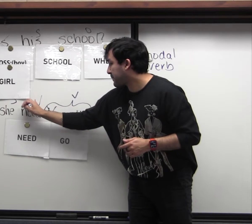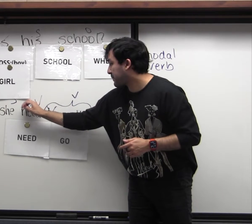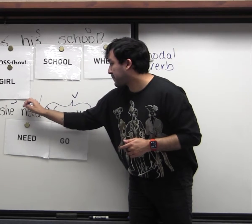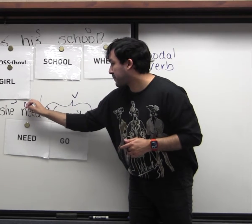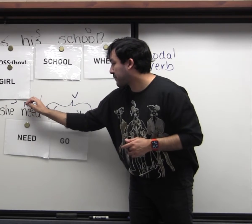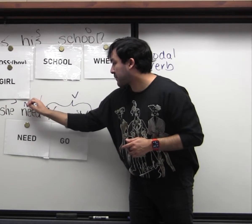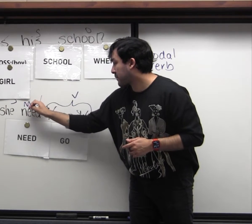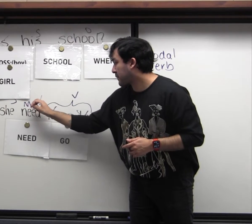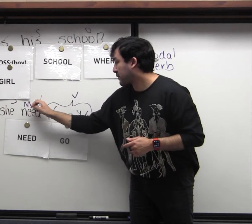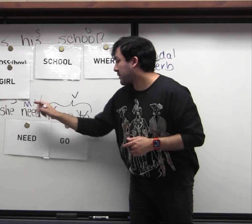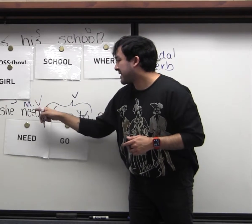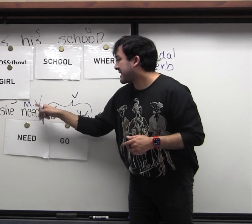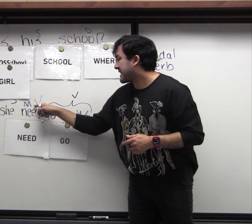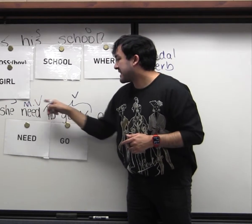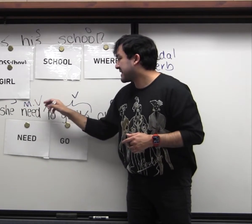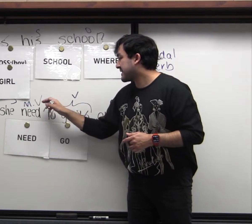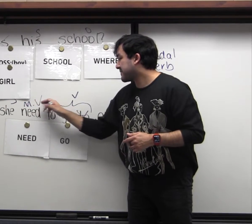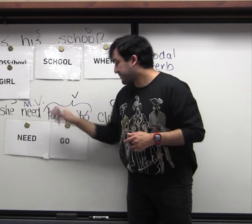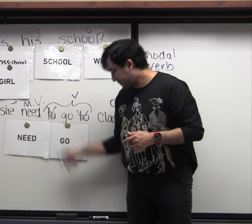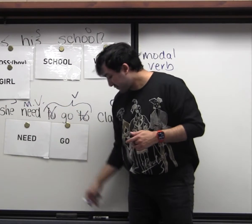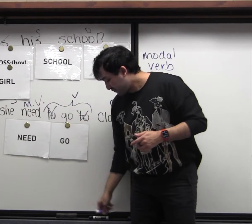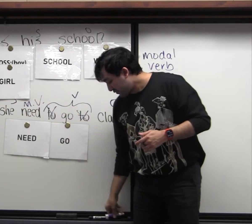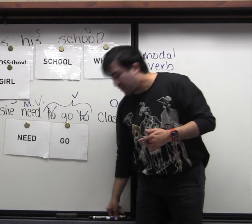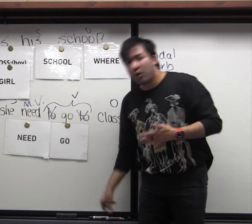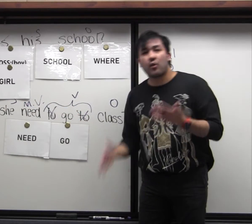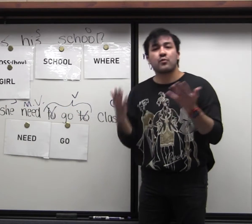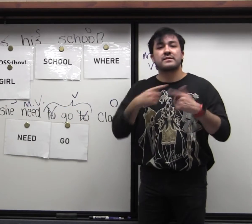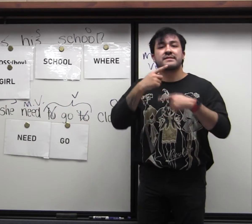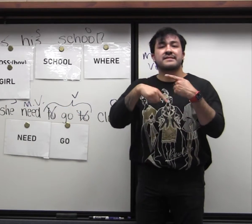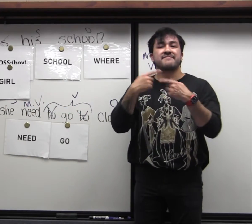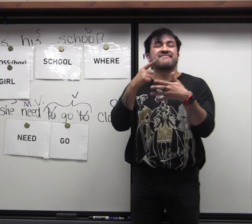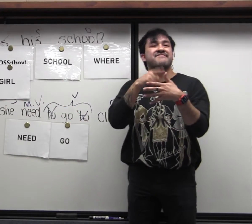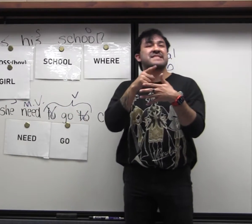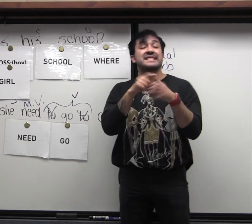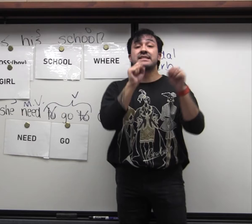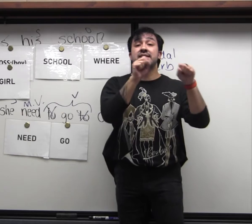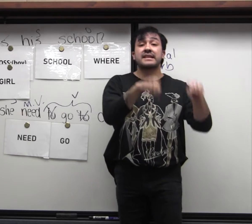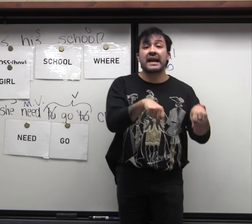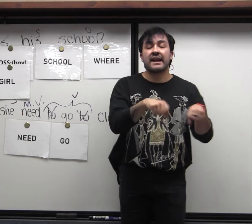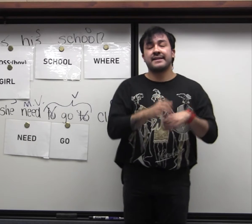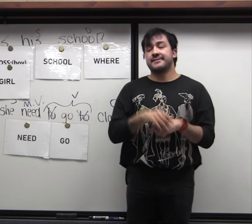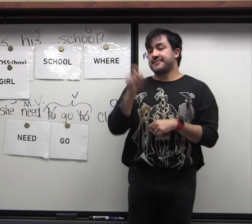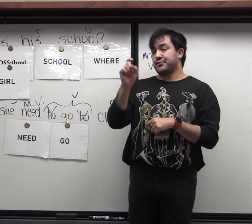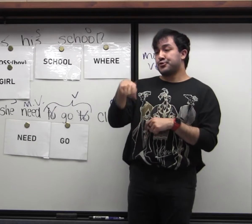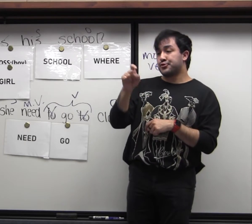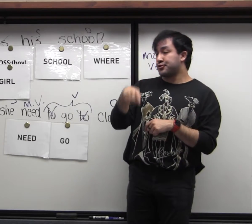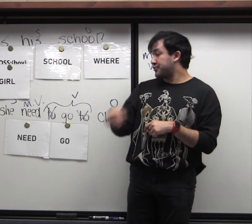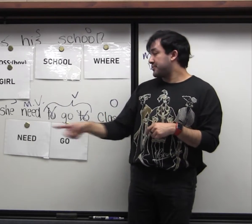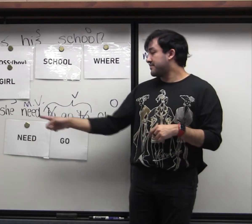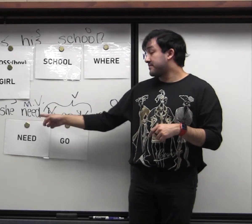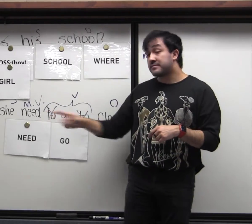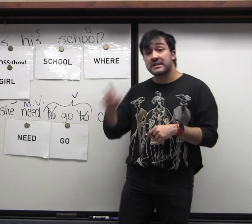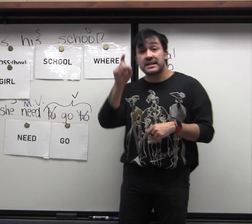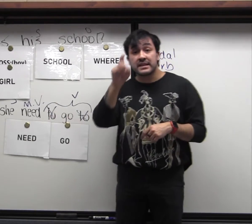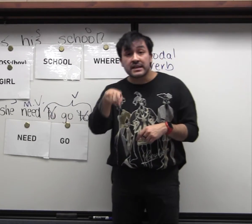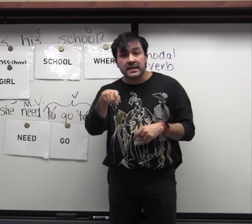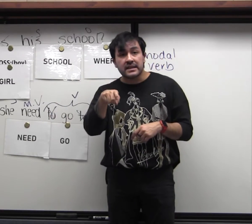let me go ahead and just add an MV, modal verb. So some examples of modal verbs are can,